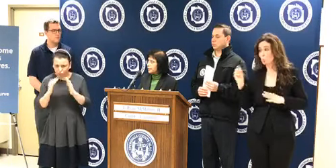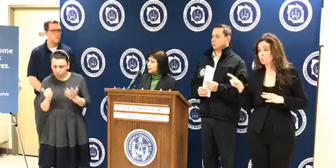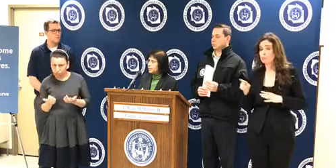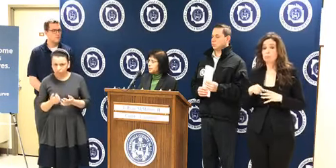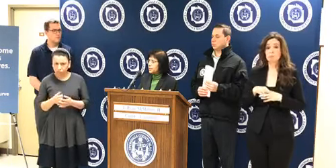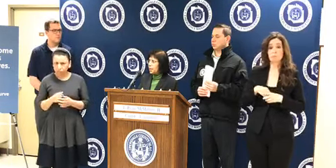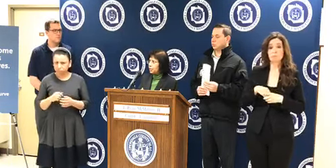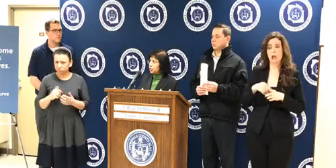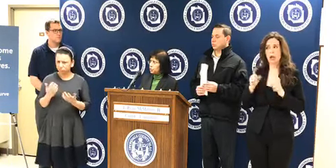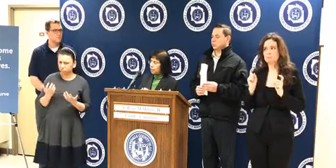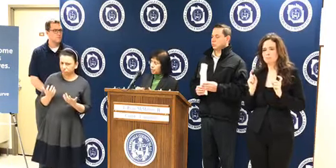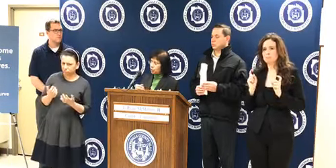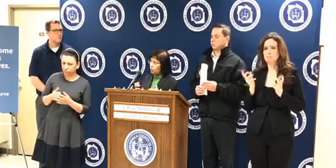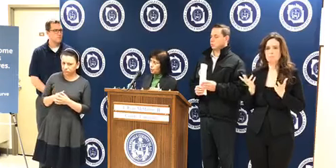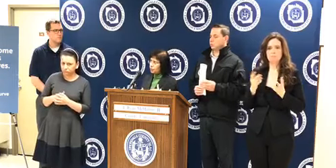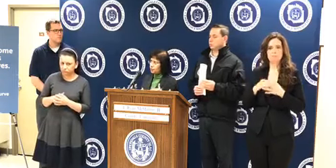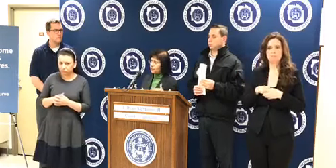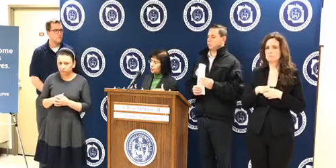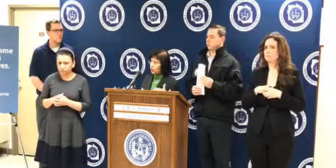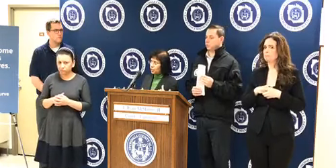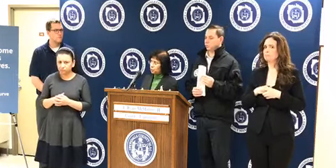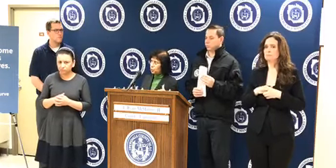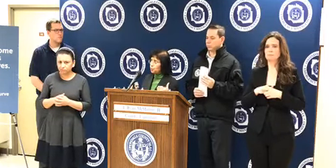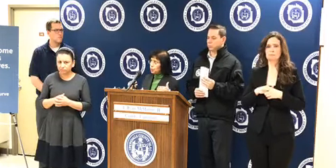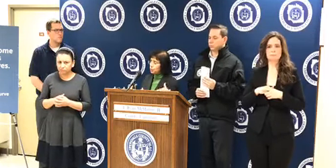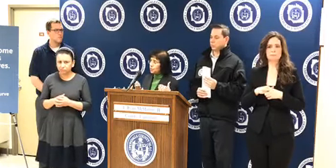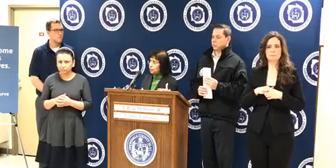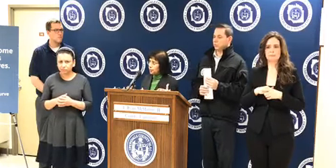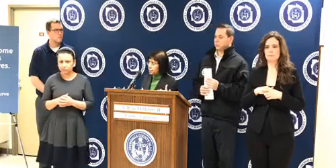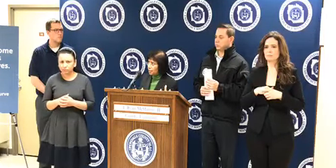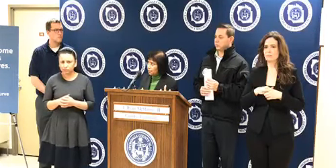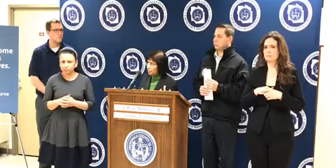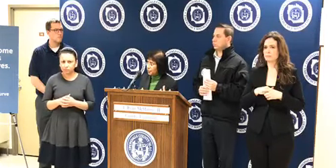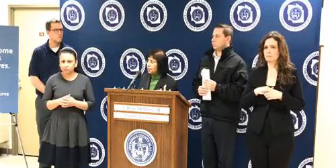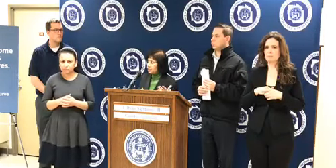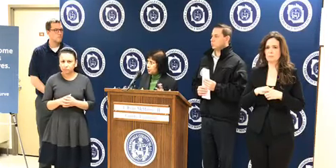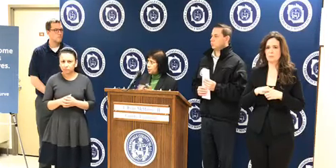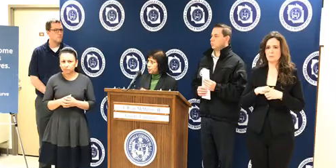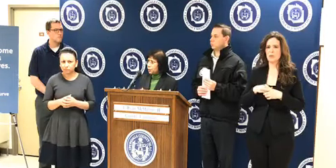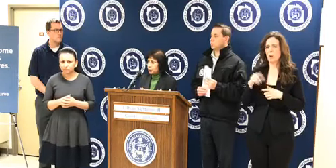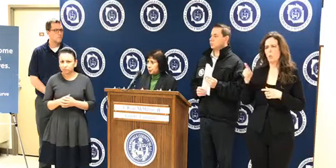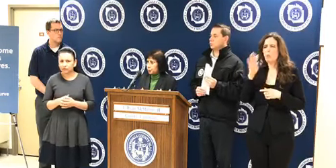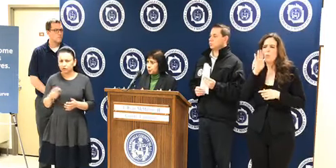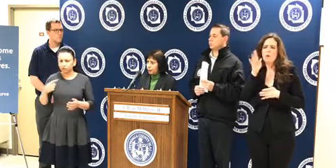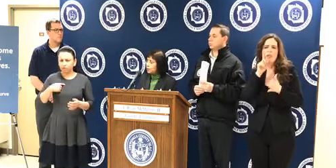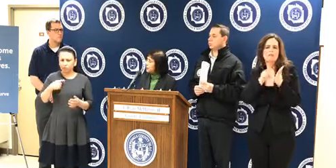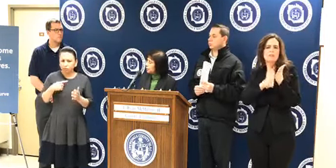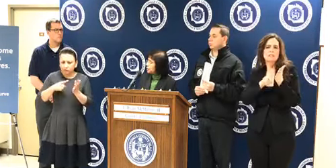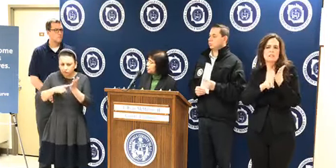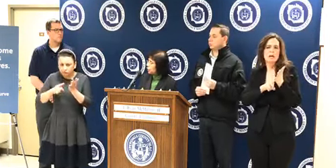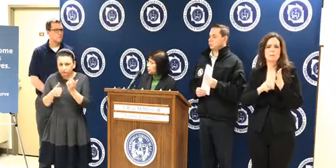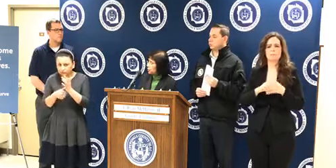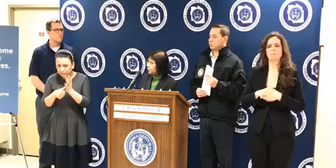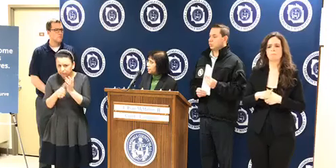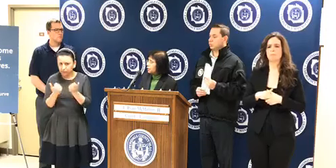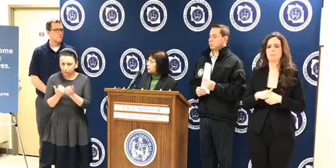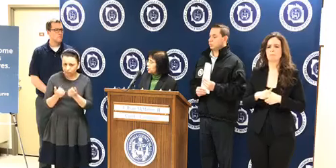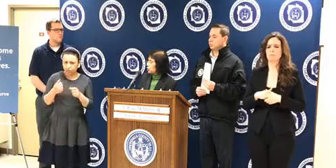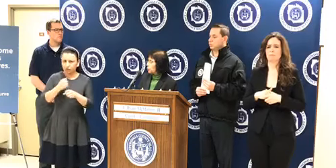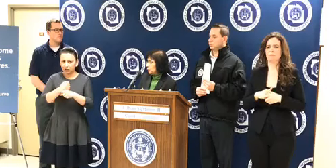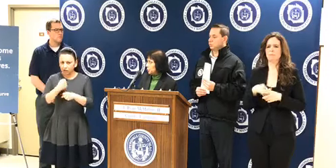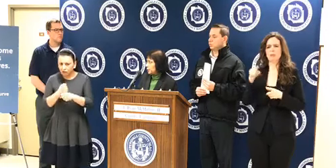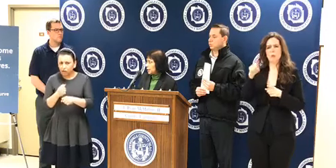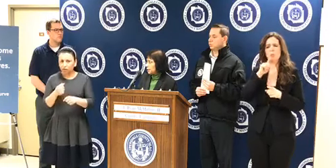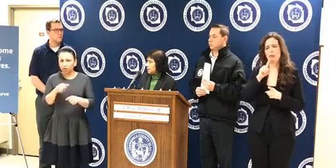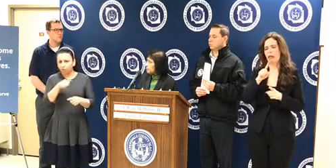That is something I think you're trying to go into. If they were working, we will be doing the investigation. So these are people who have limited exposure